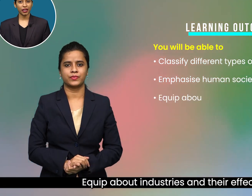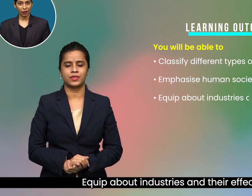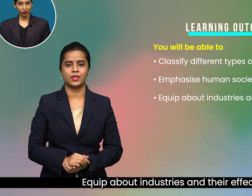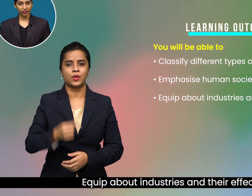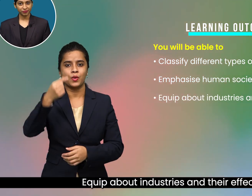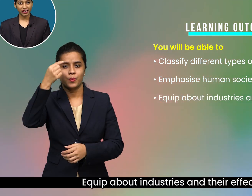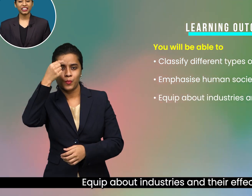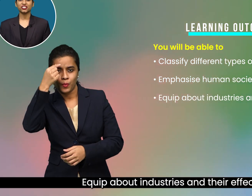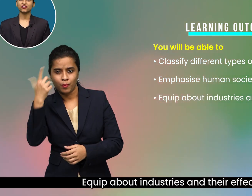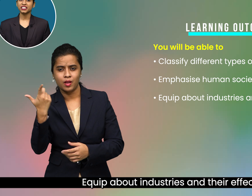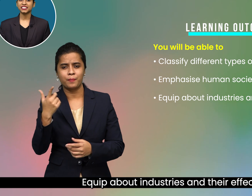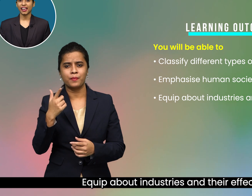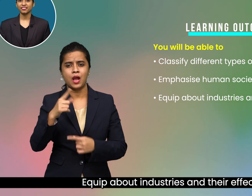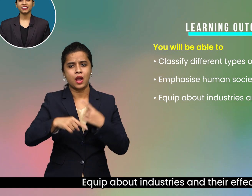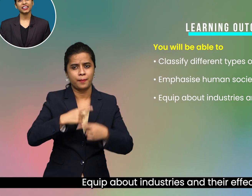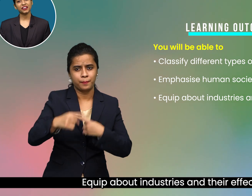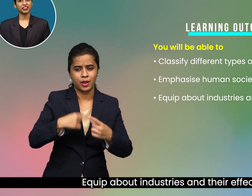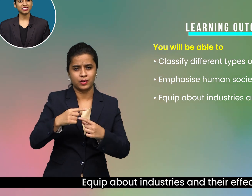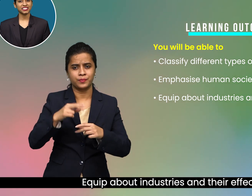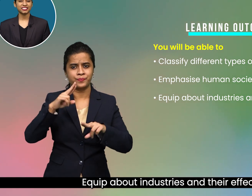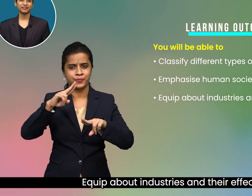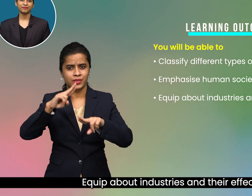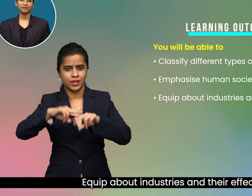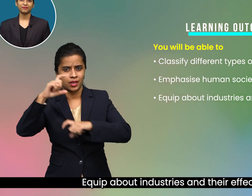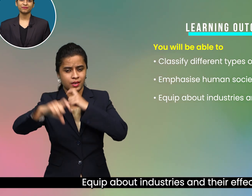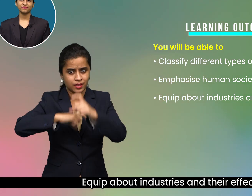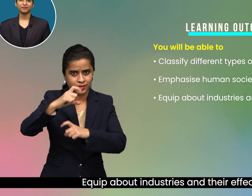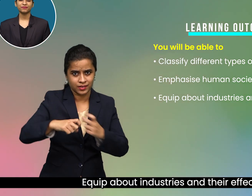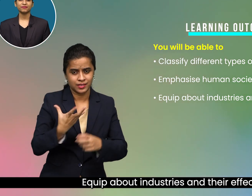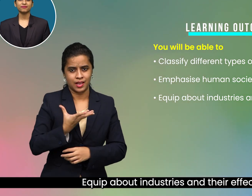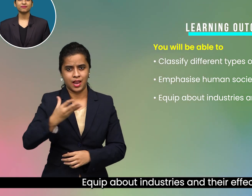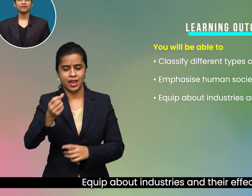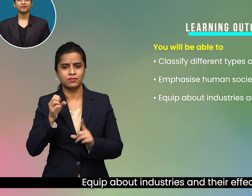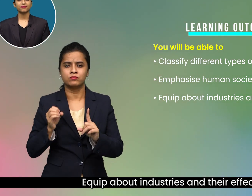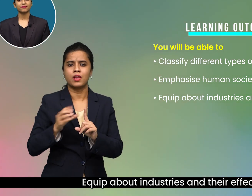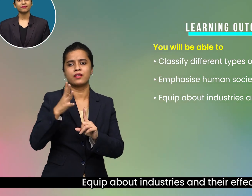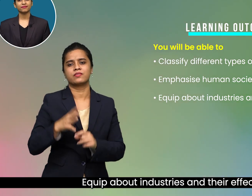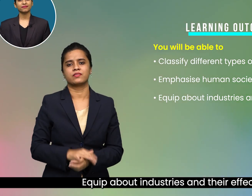Equip about industries and their effects.